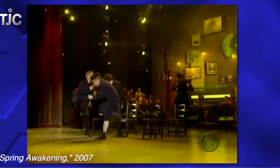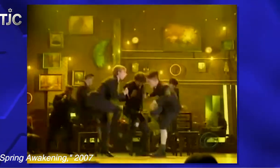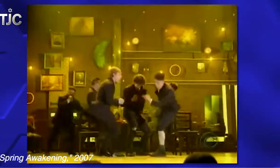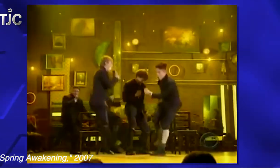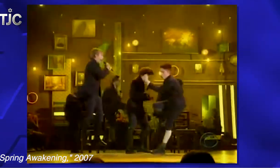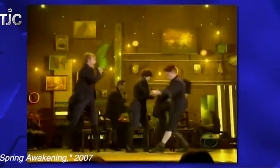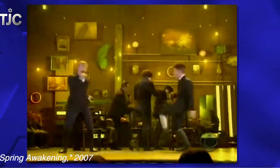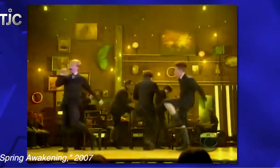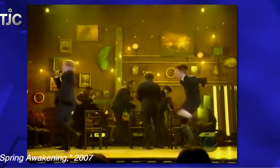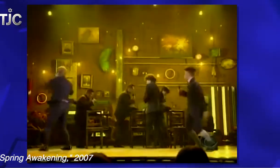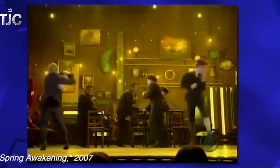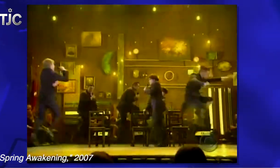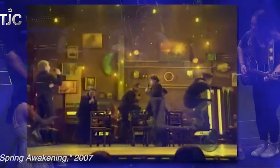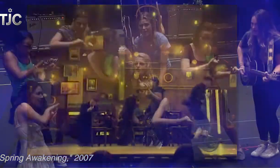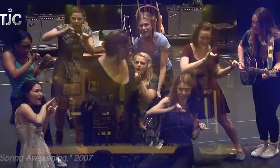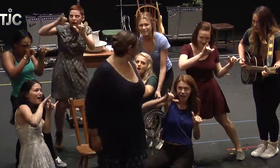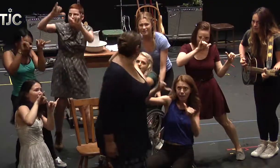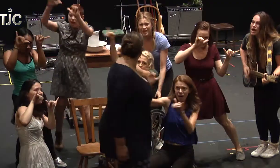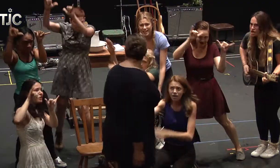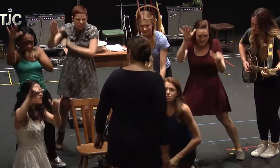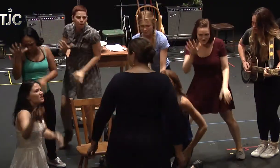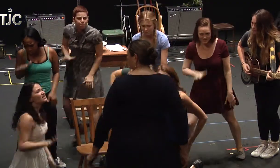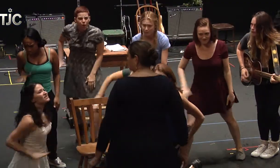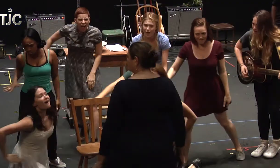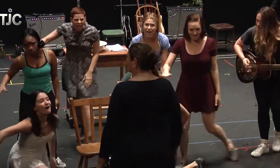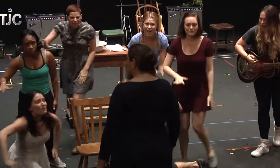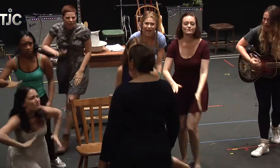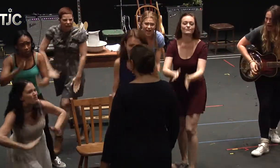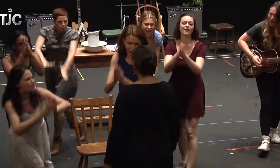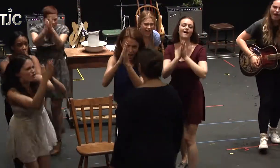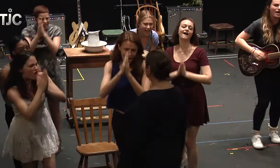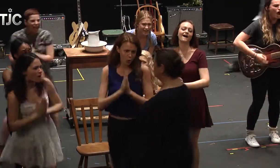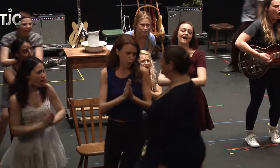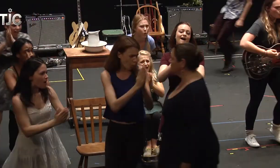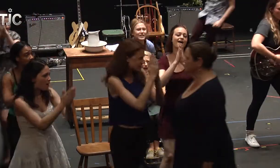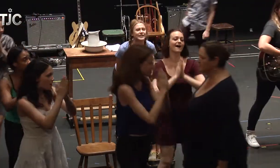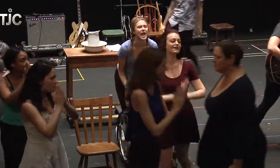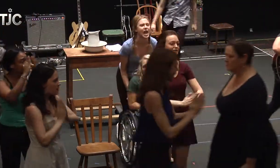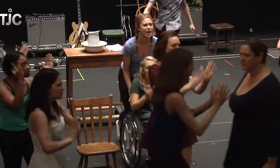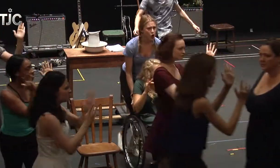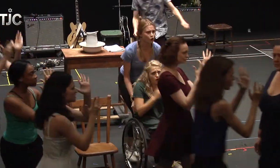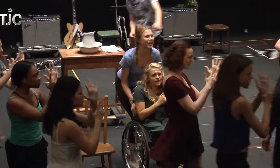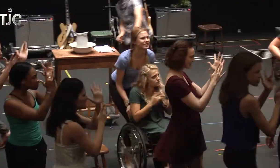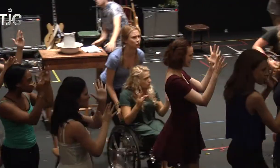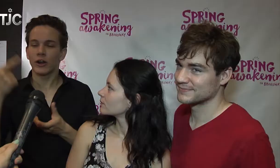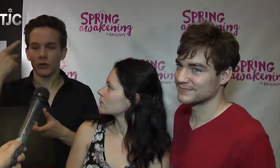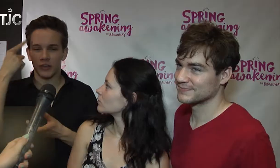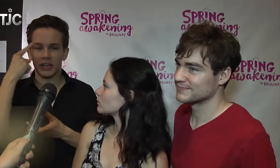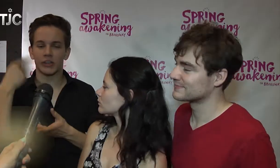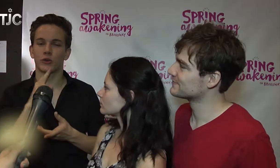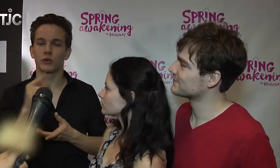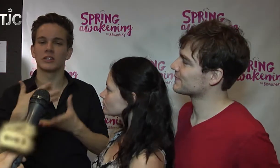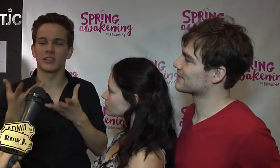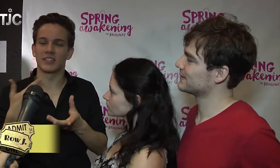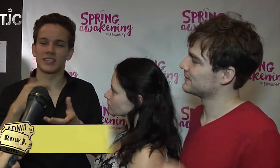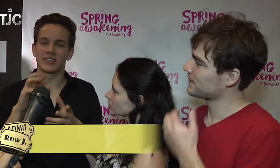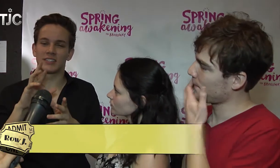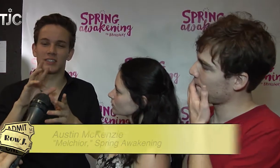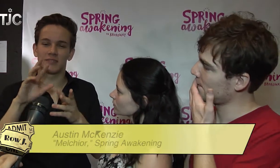production, the revival integrates American Sign Language into the very fabric of the musical. I don't think truly that this is